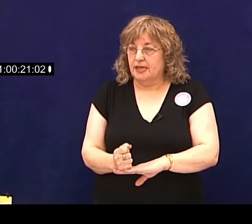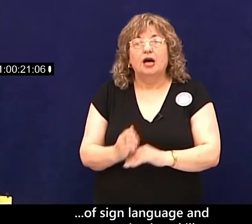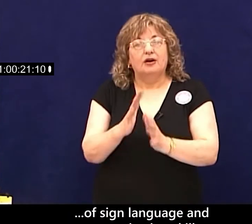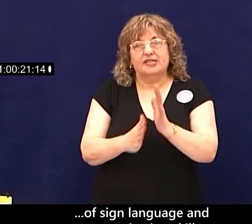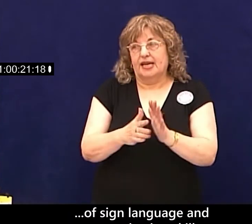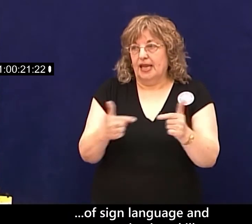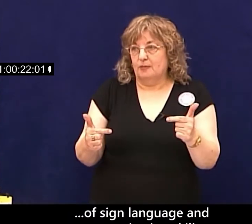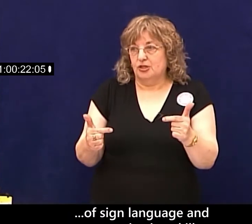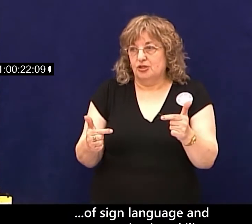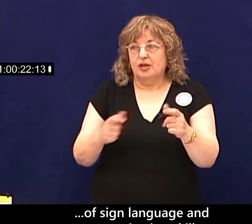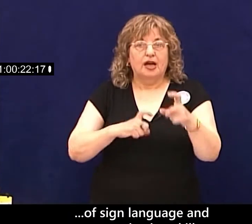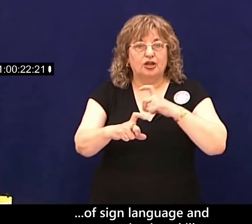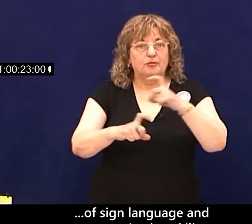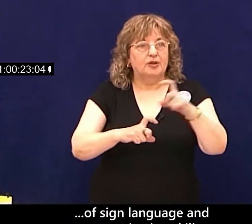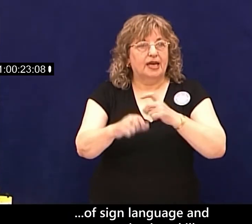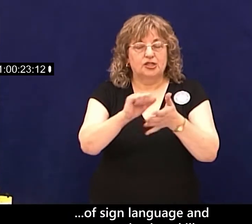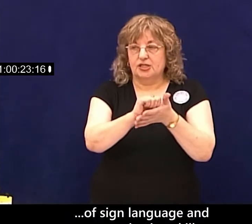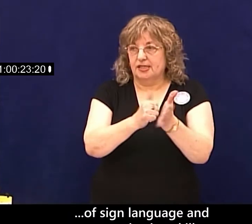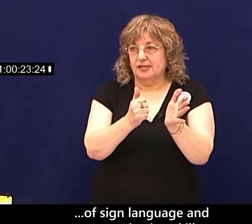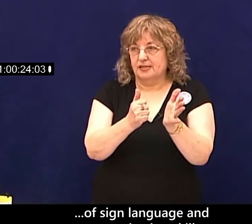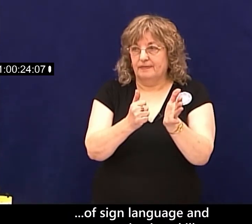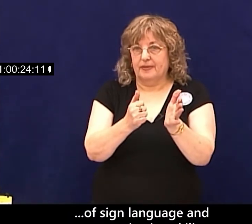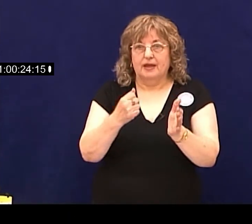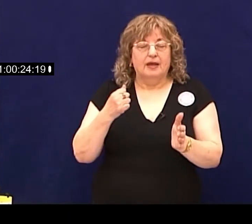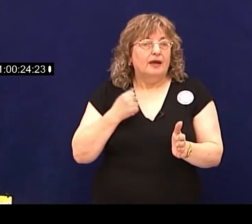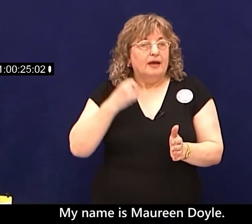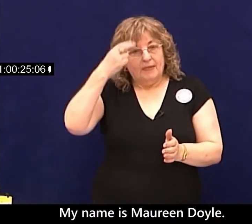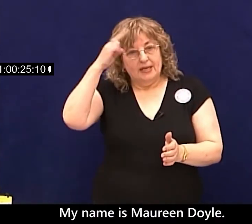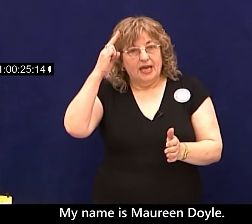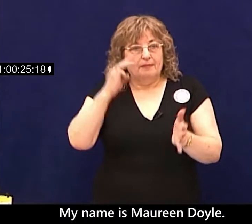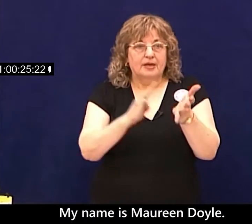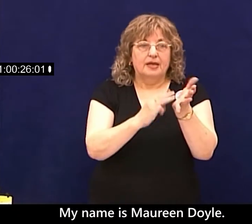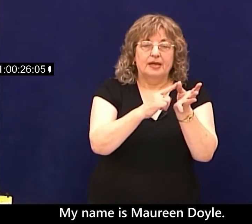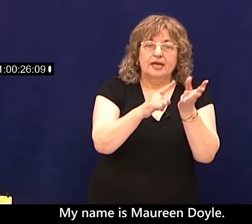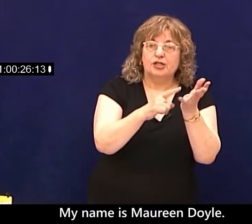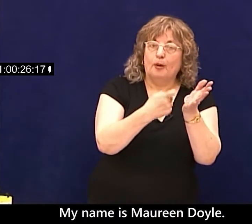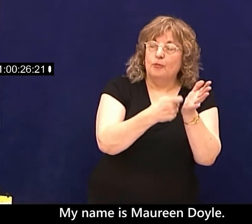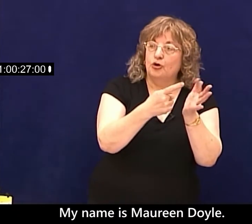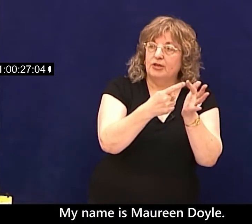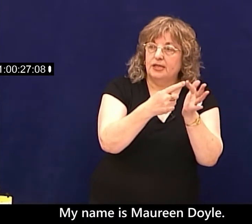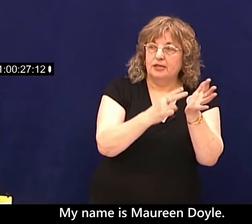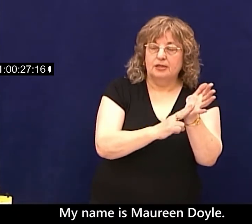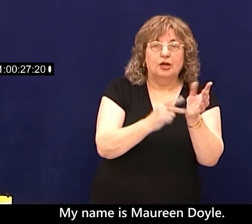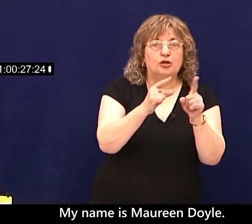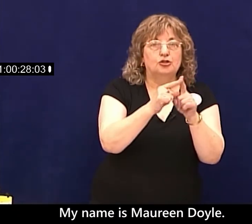of sign language and communication skills. My name is Maureen